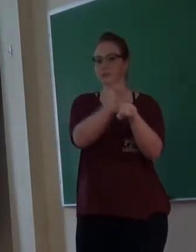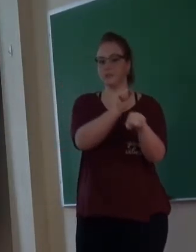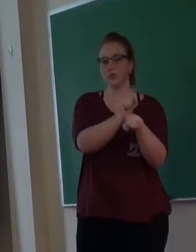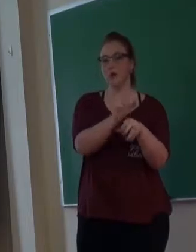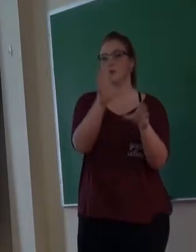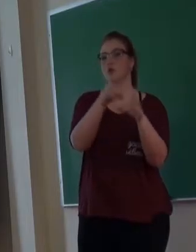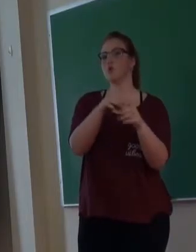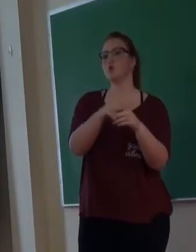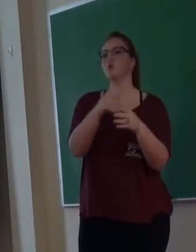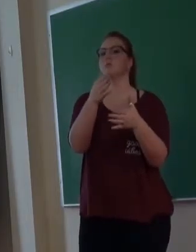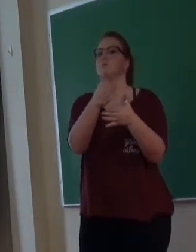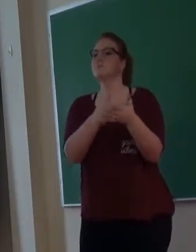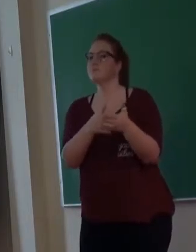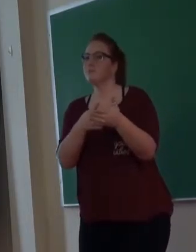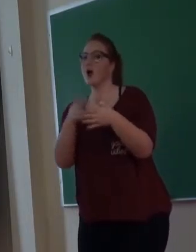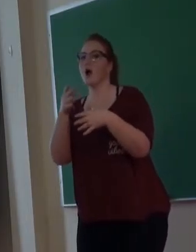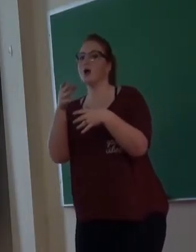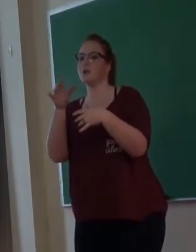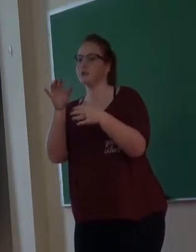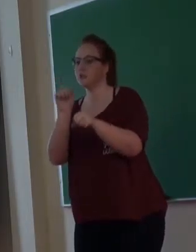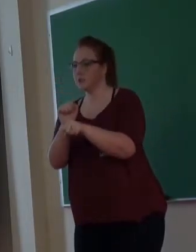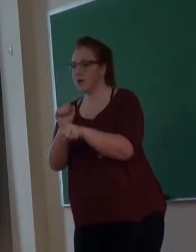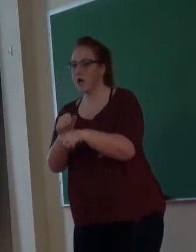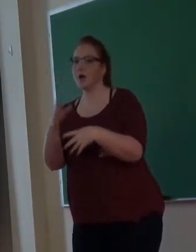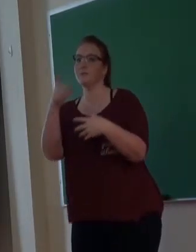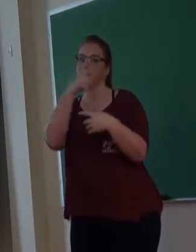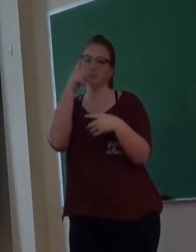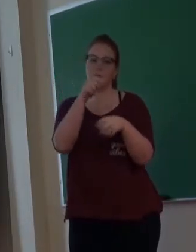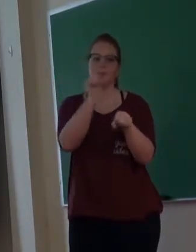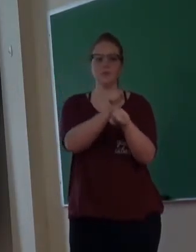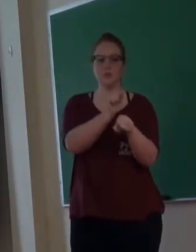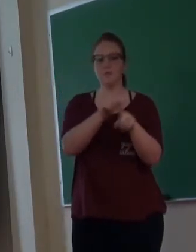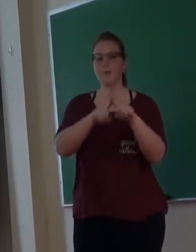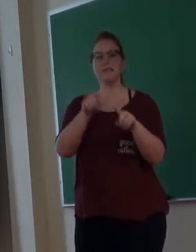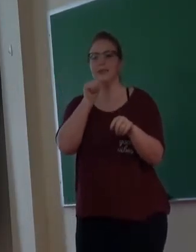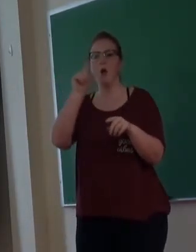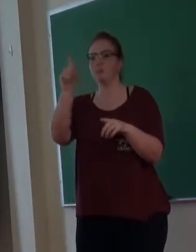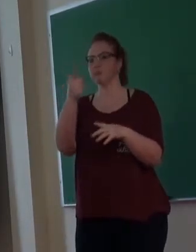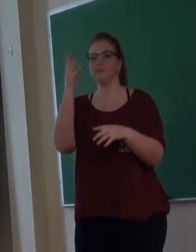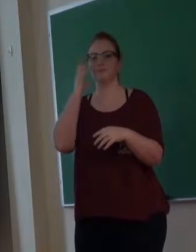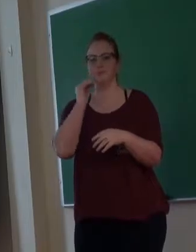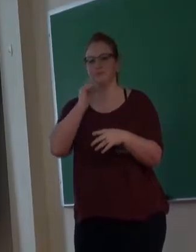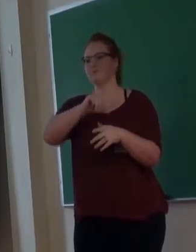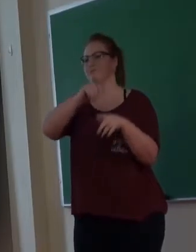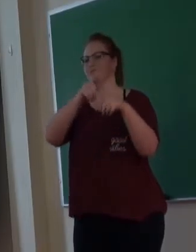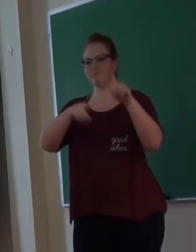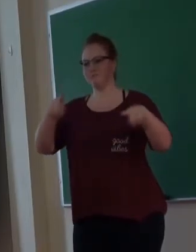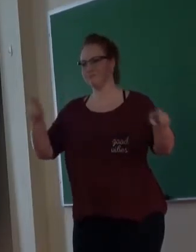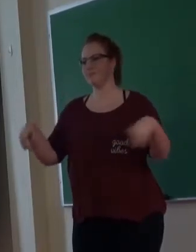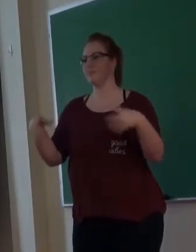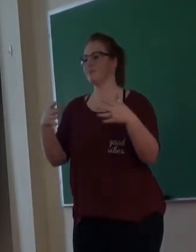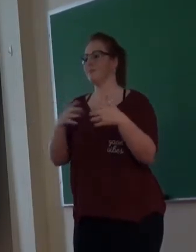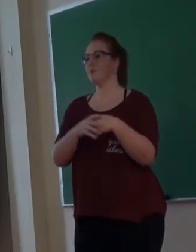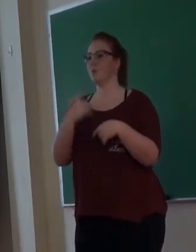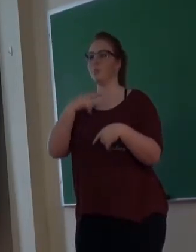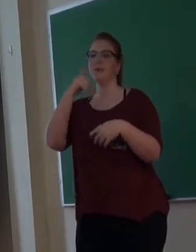part-time jobs, summer jobs, things like that, but that's not only your experience. We think that experience means jobs that we